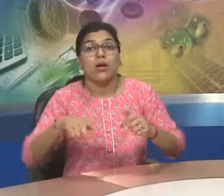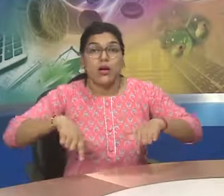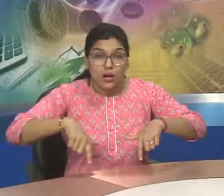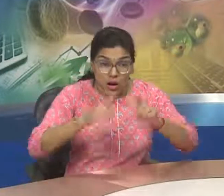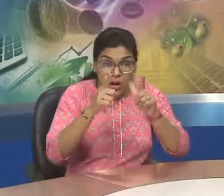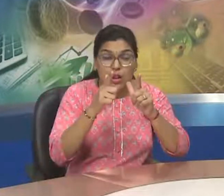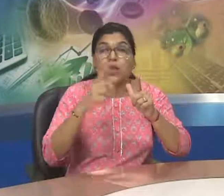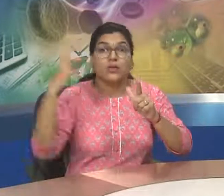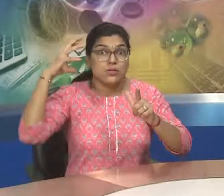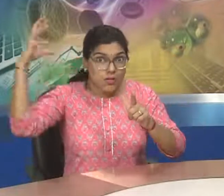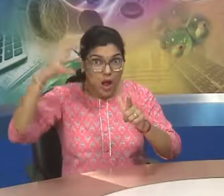energy